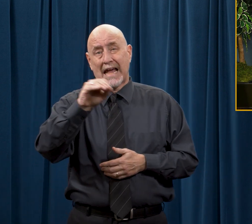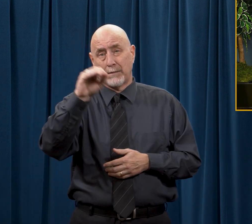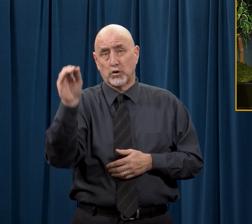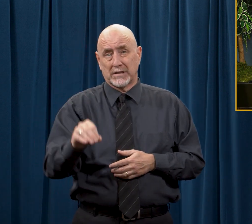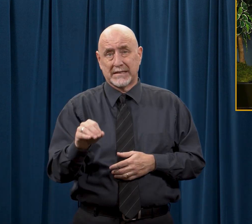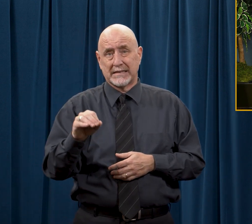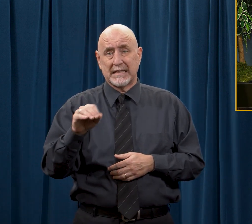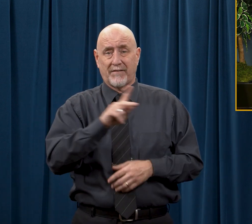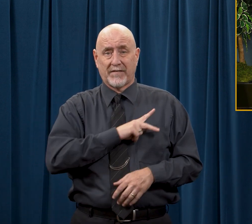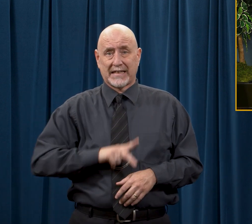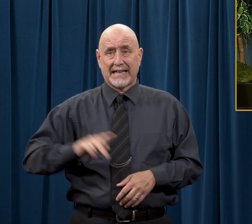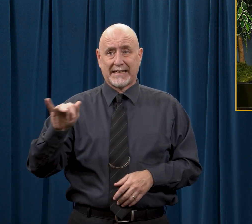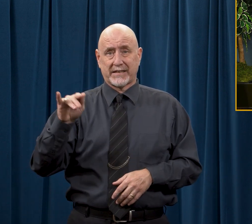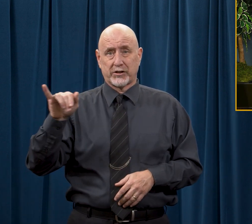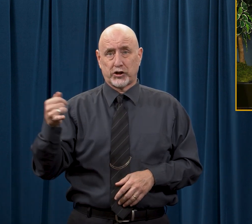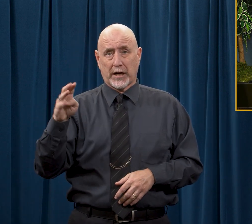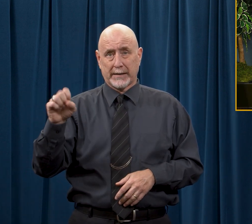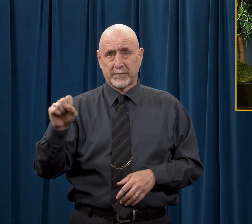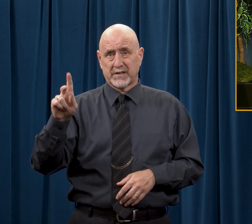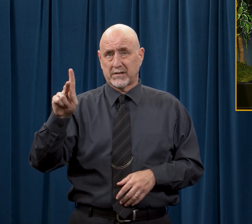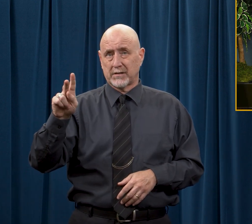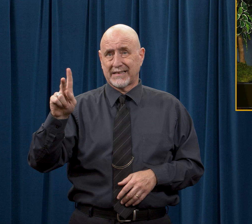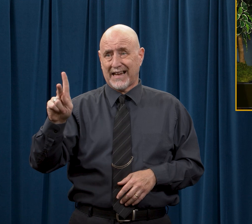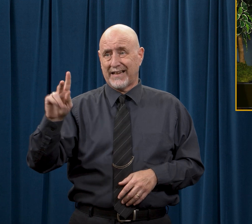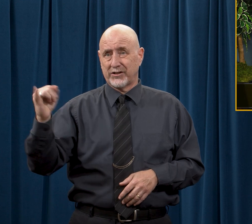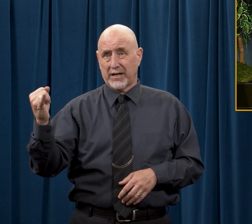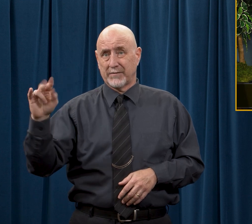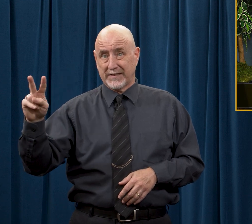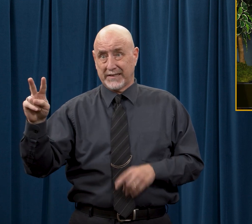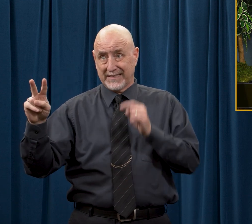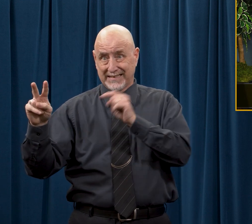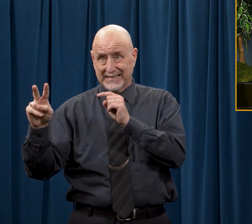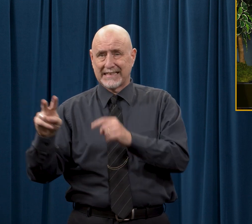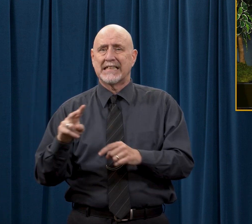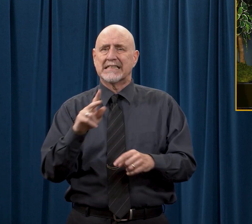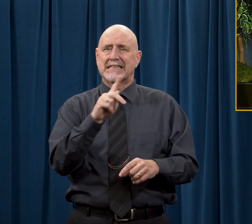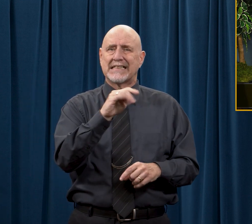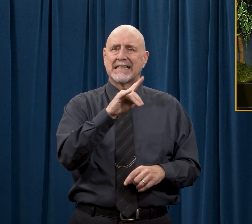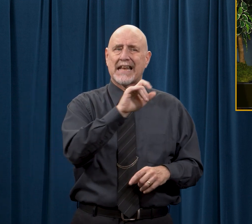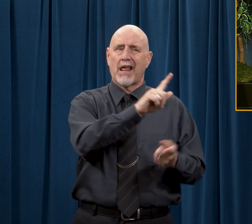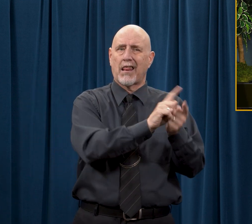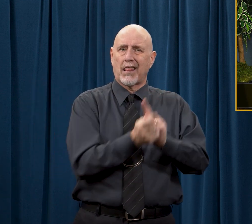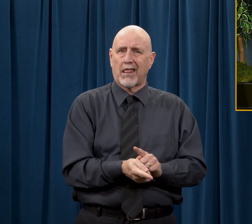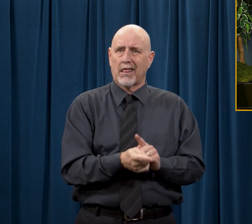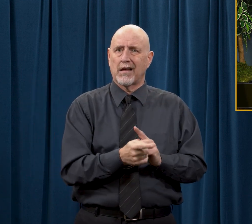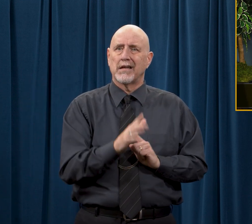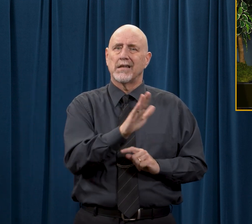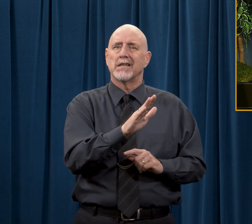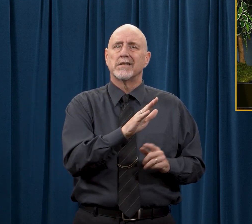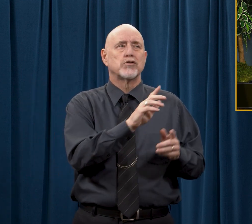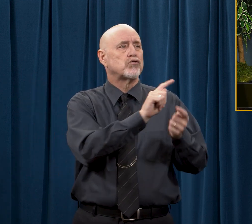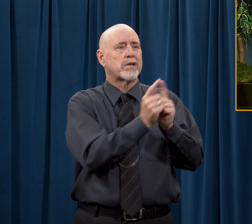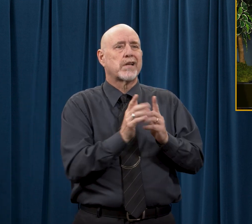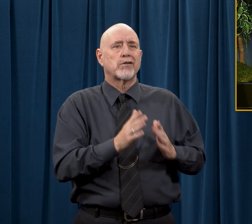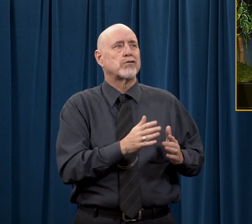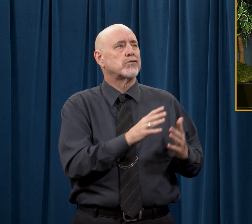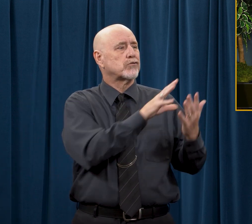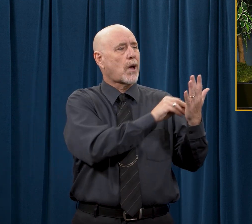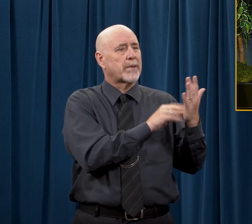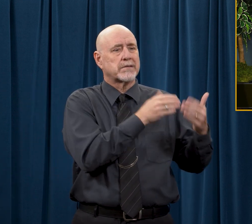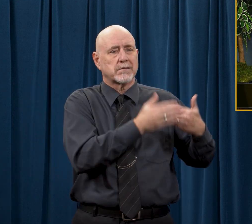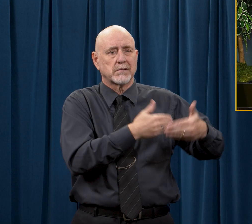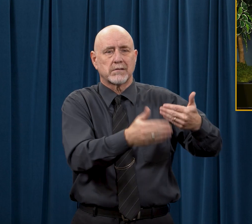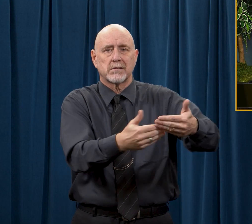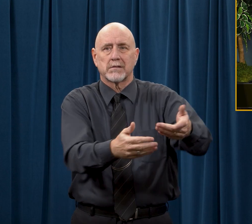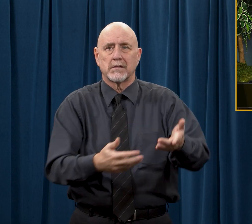Well, about 90% of the King James Version is Tyndale's translation. The King James translators just carried